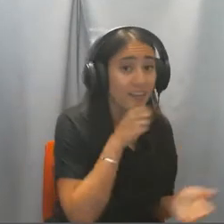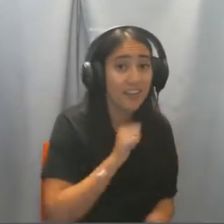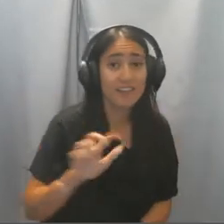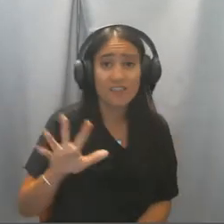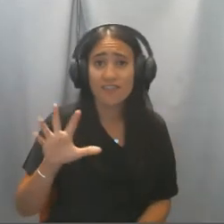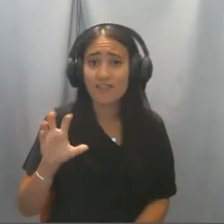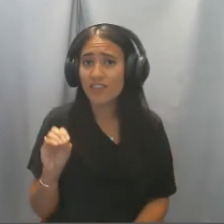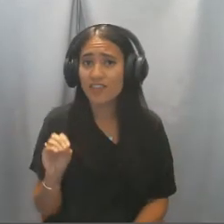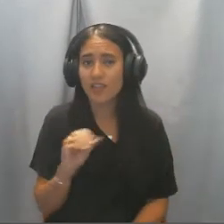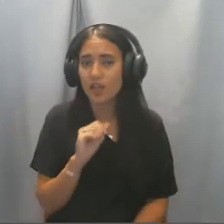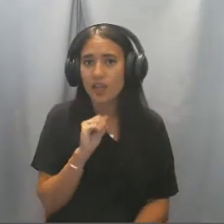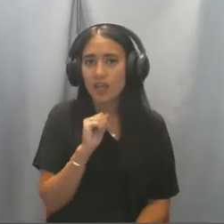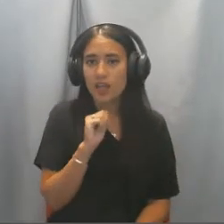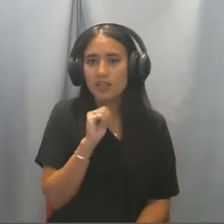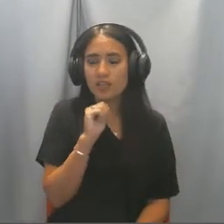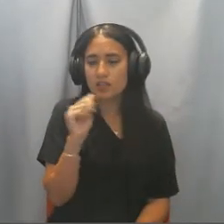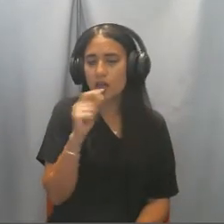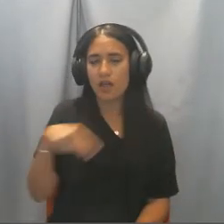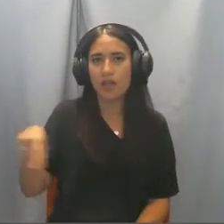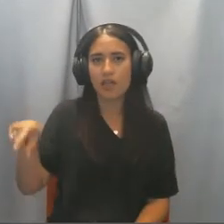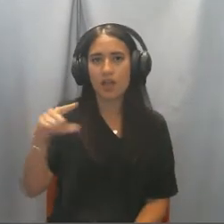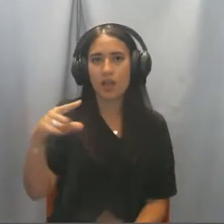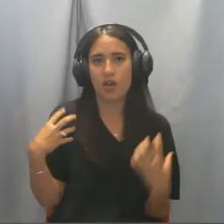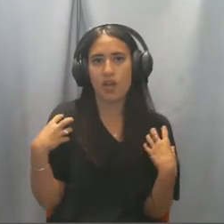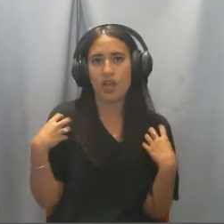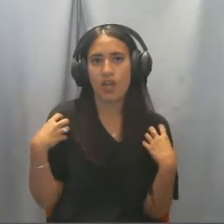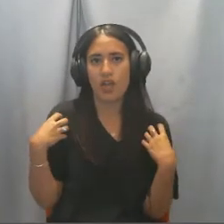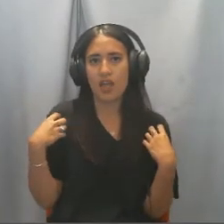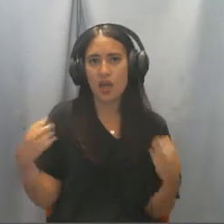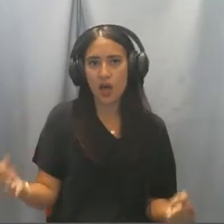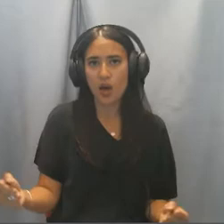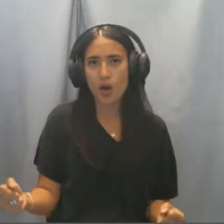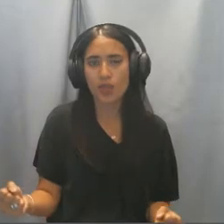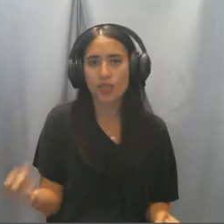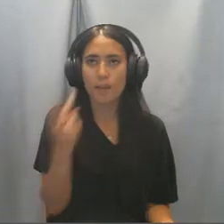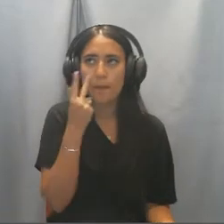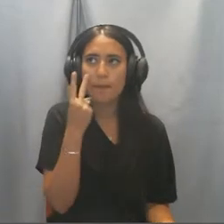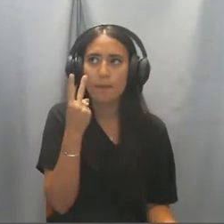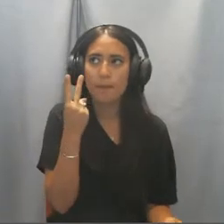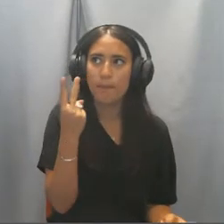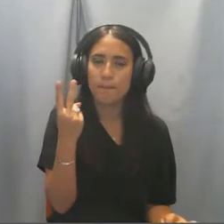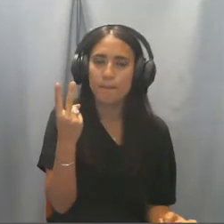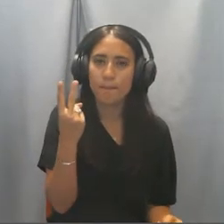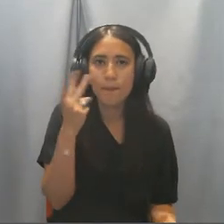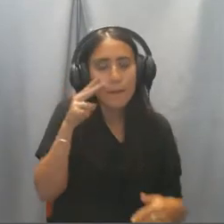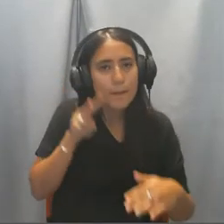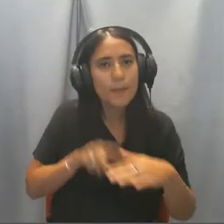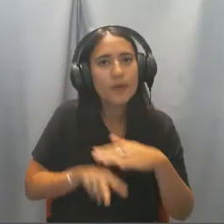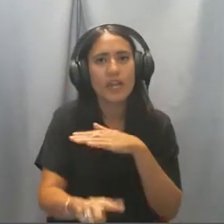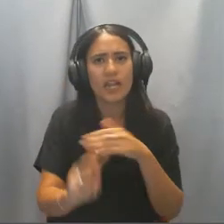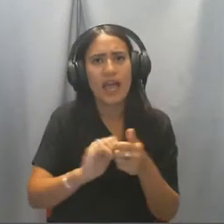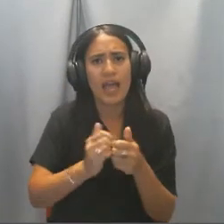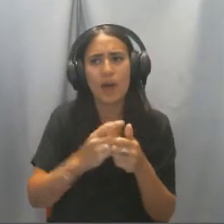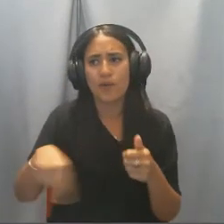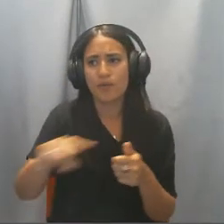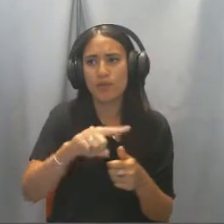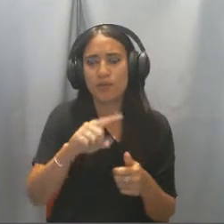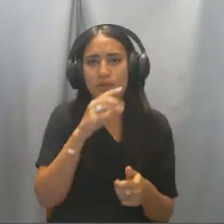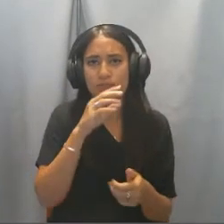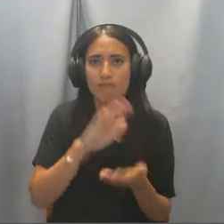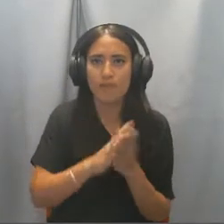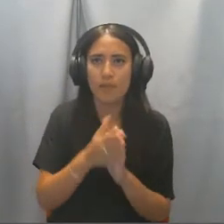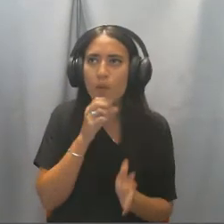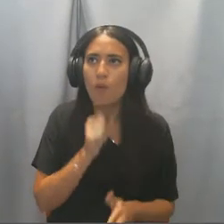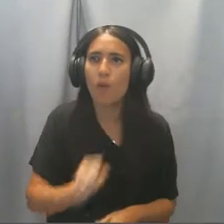it wasn't their middle-aged cholesterol levels that predicted how they were going to grow old. It was how satisfied they were in